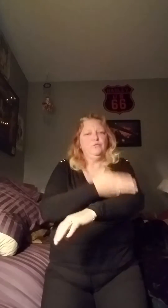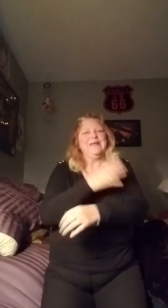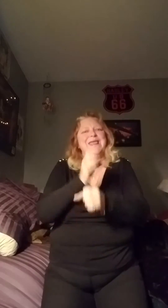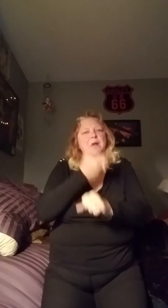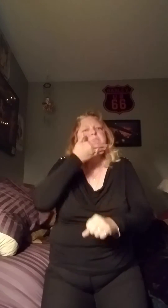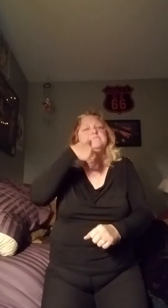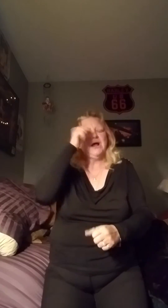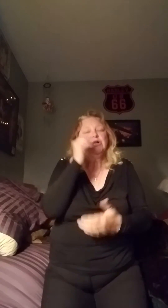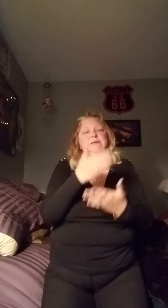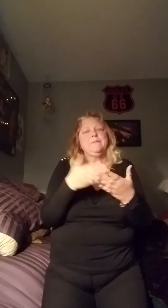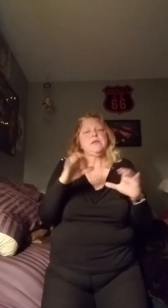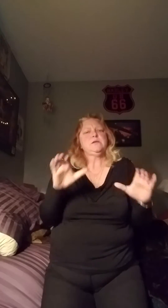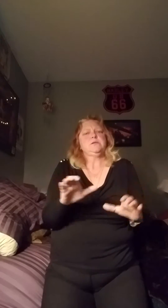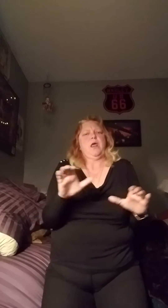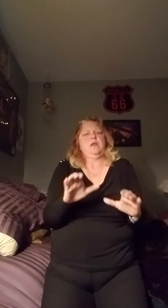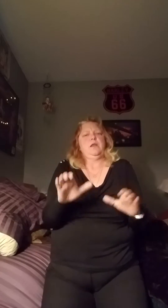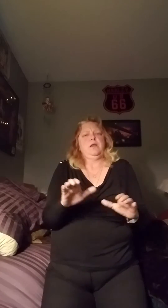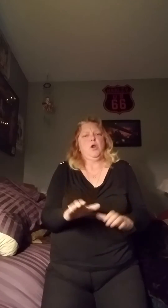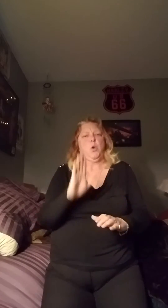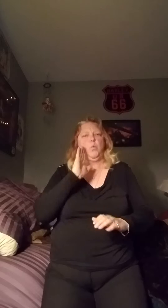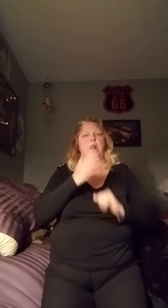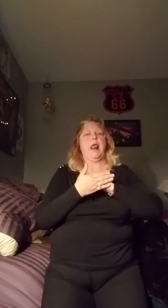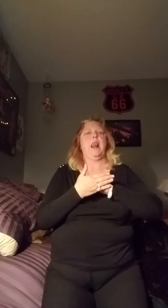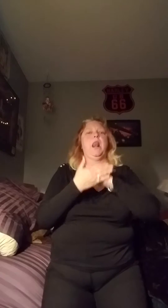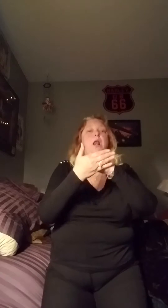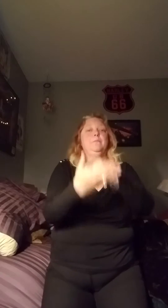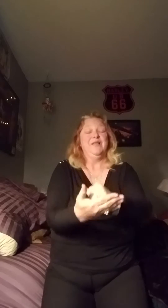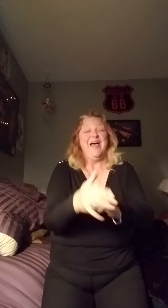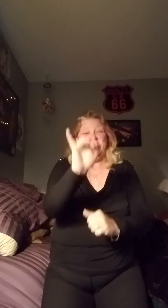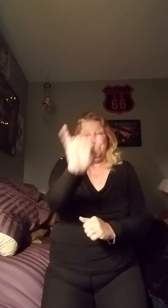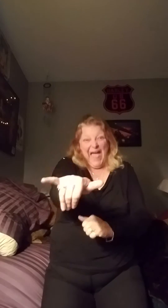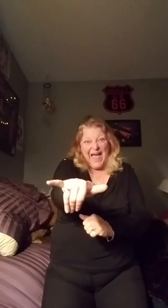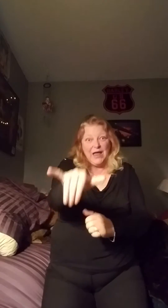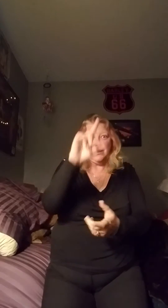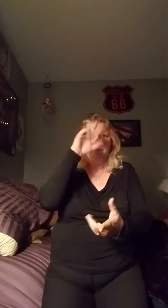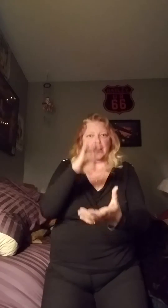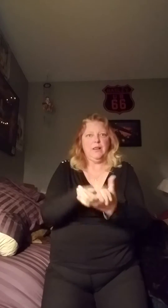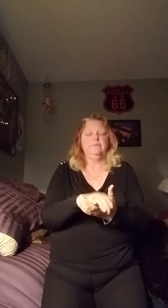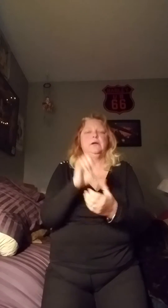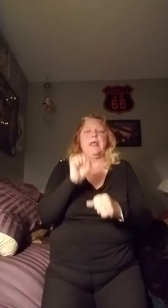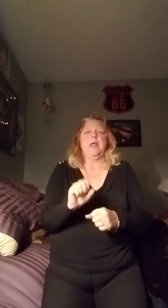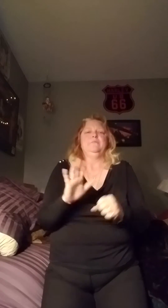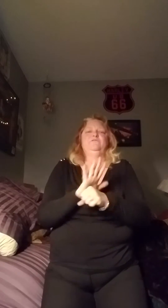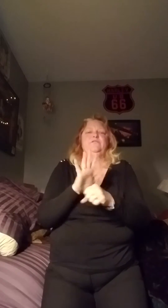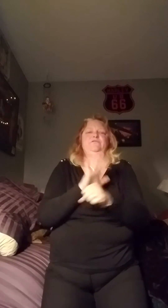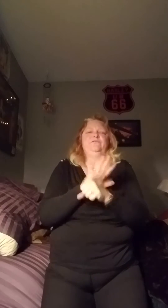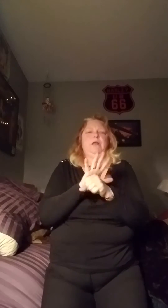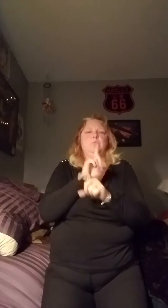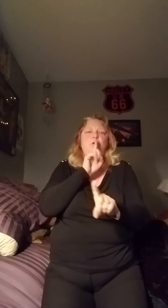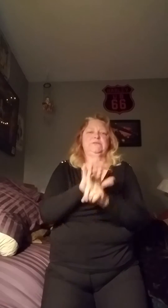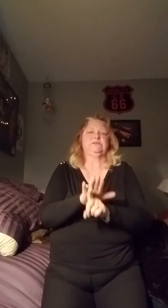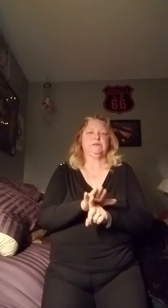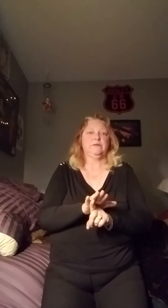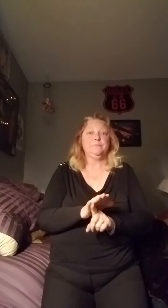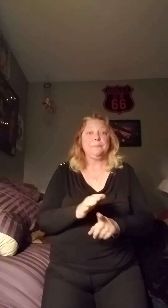done that will help you. And this belief can be a self-fulfilling prophecy. Placebo effect is